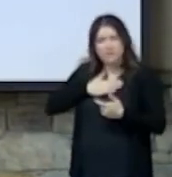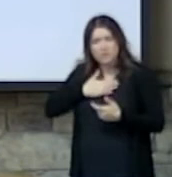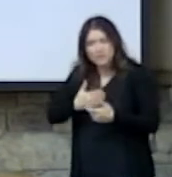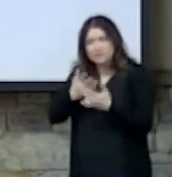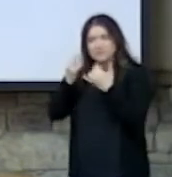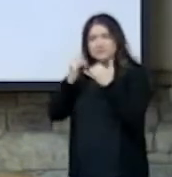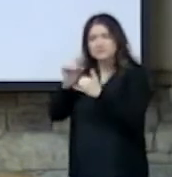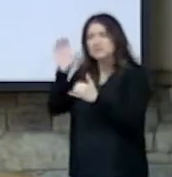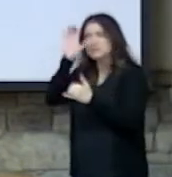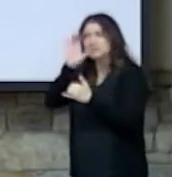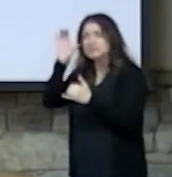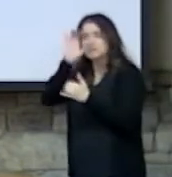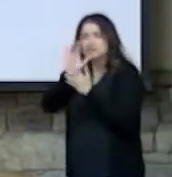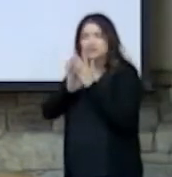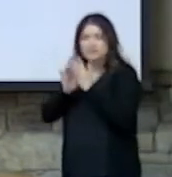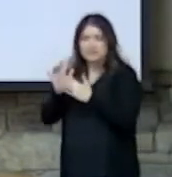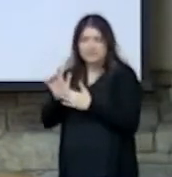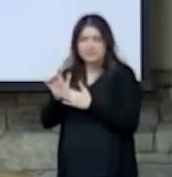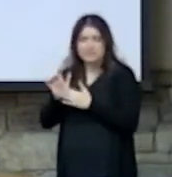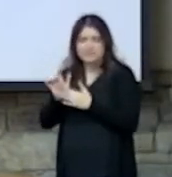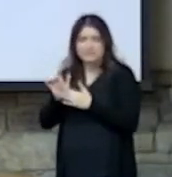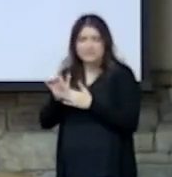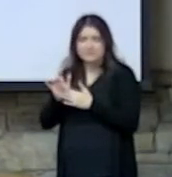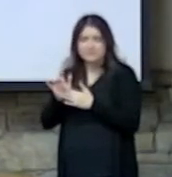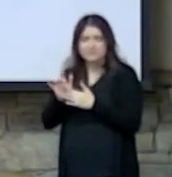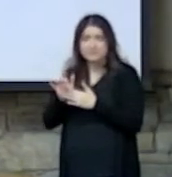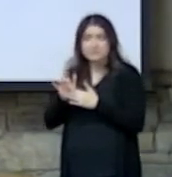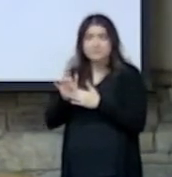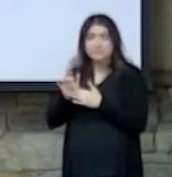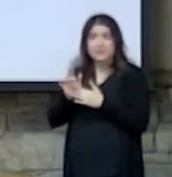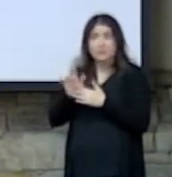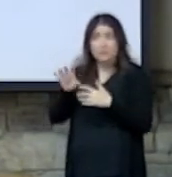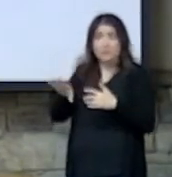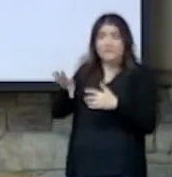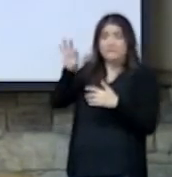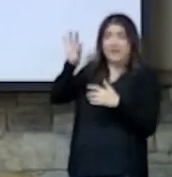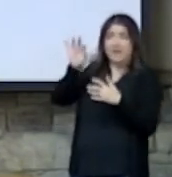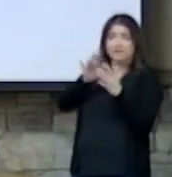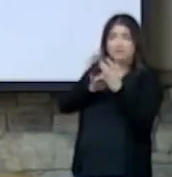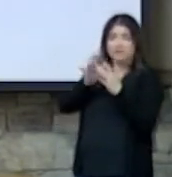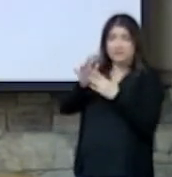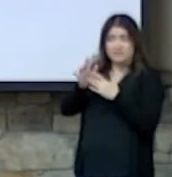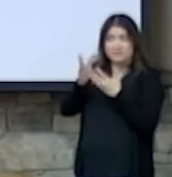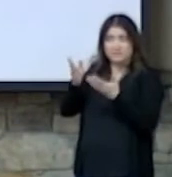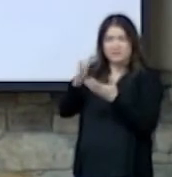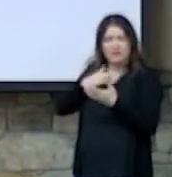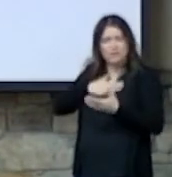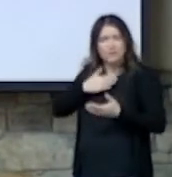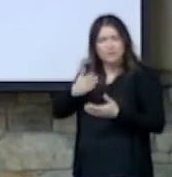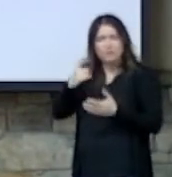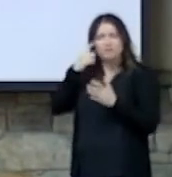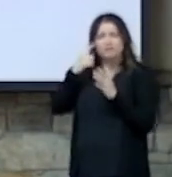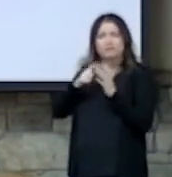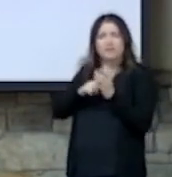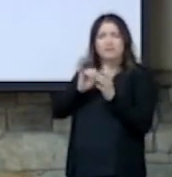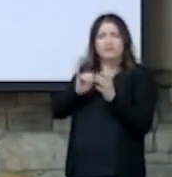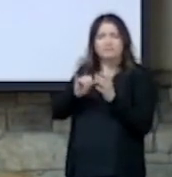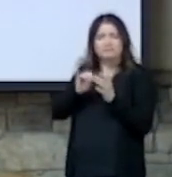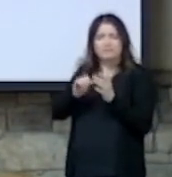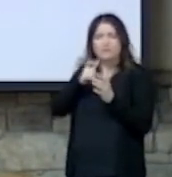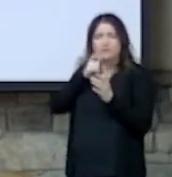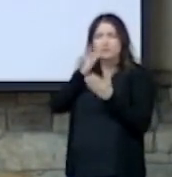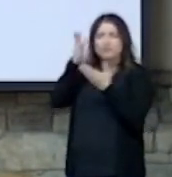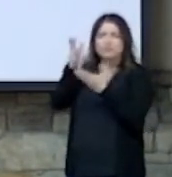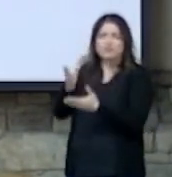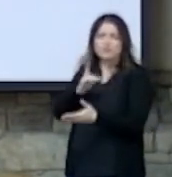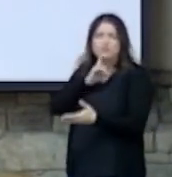after Jesus? And then when we find Him, are we willing to recognize Him for who He